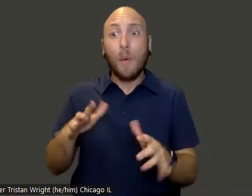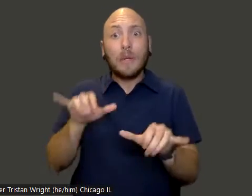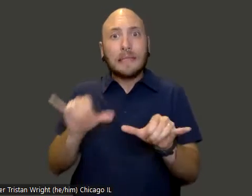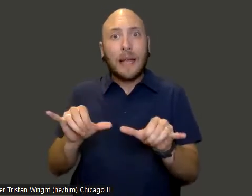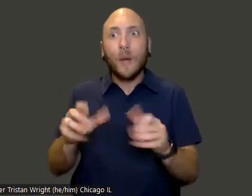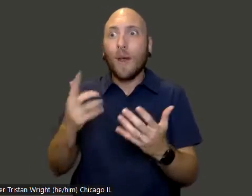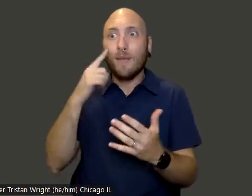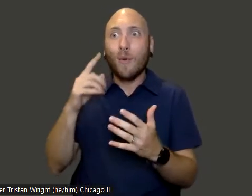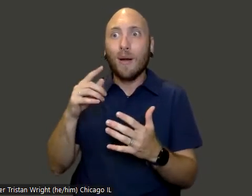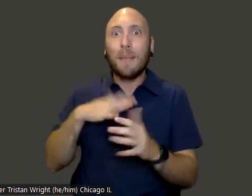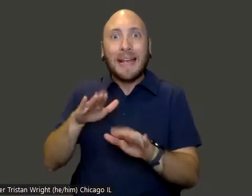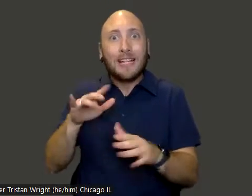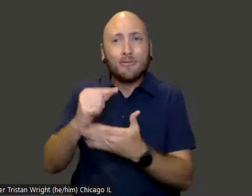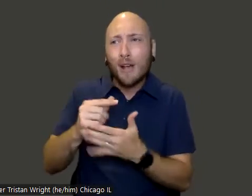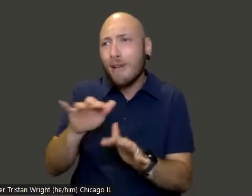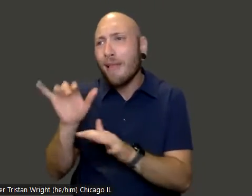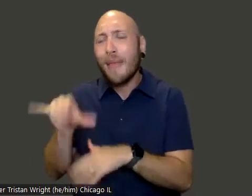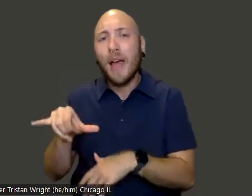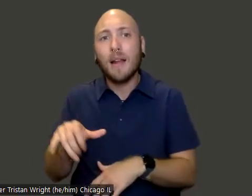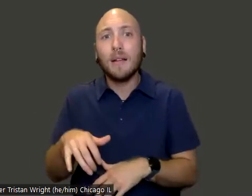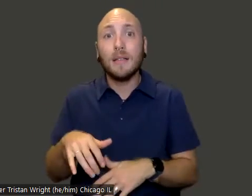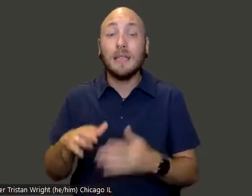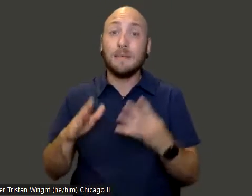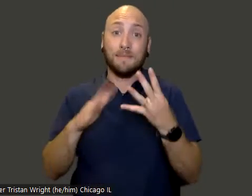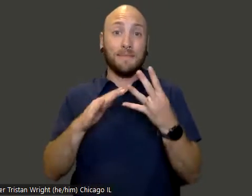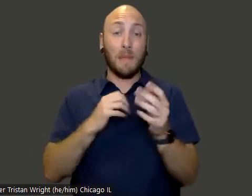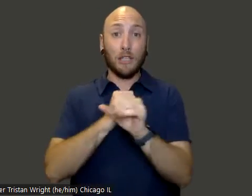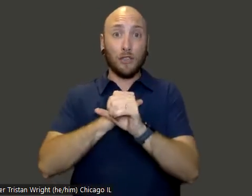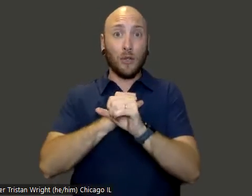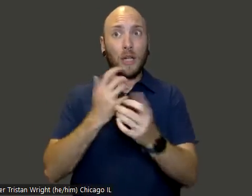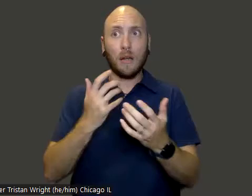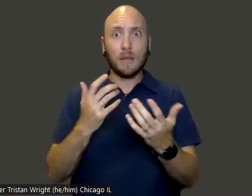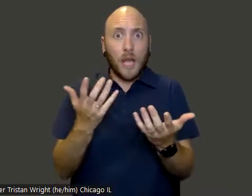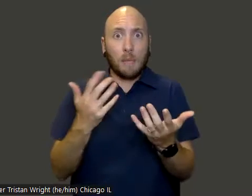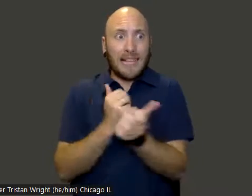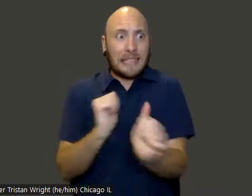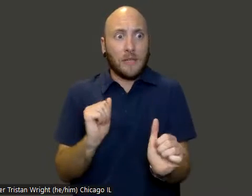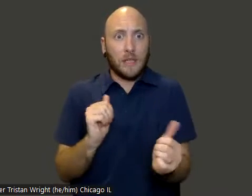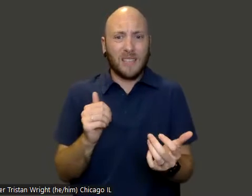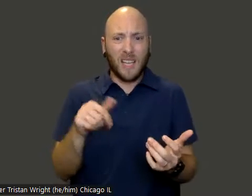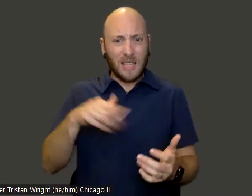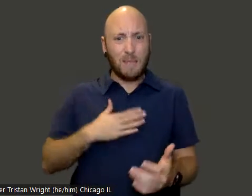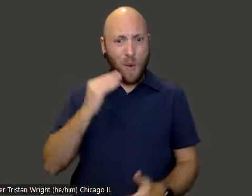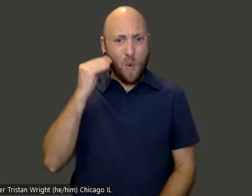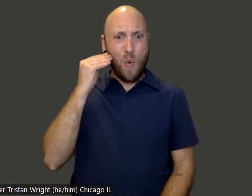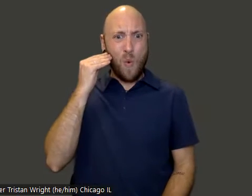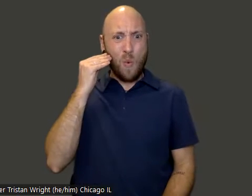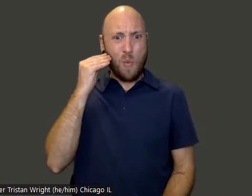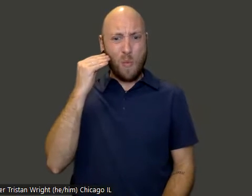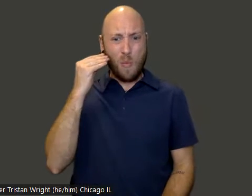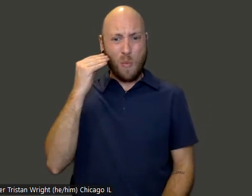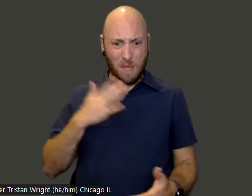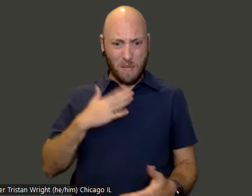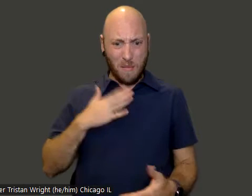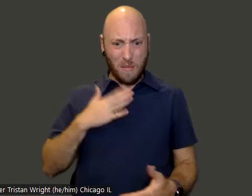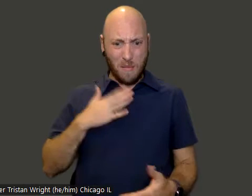school. It affected my security. I literally had to find a new place, and this is my home. I made a home here. My